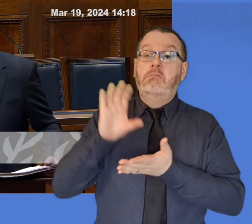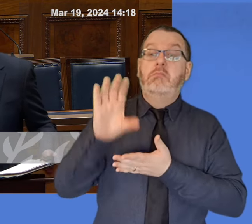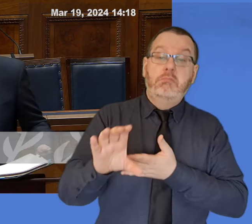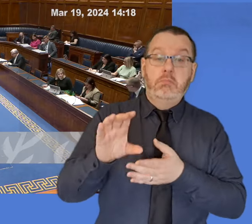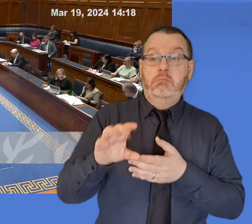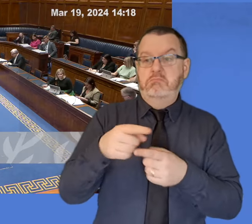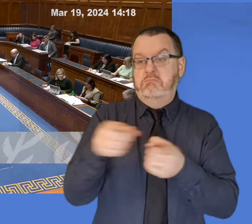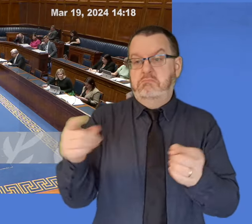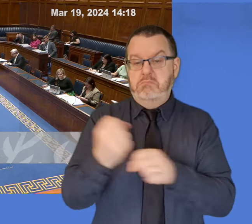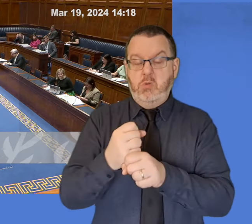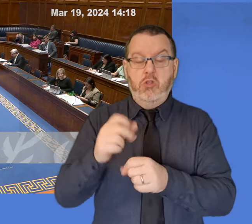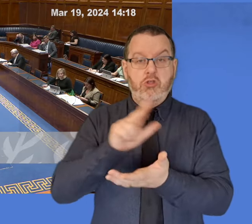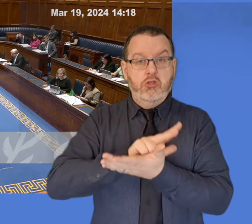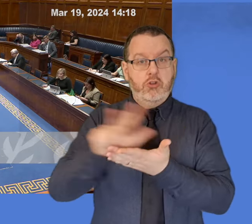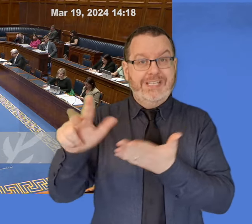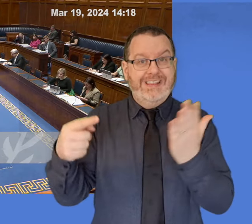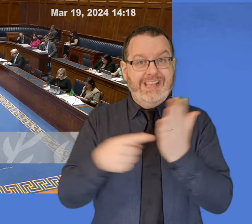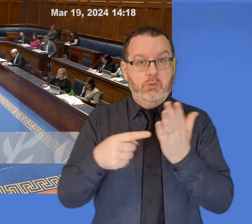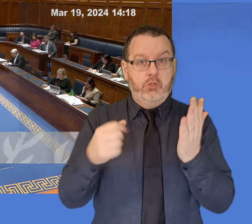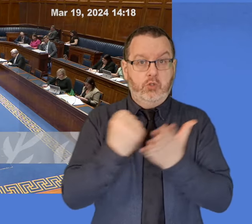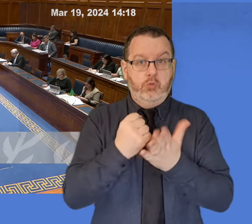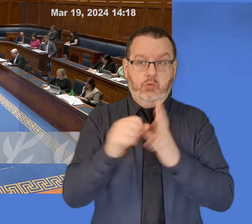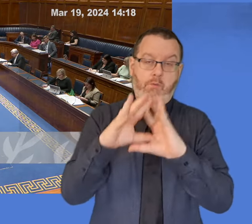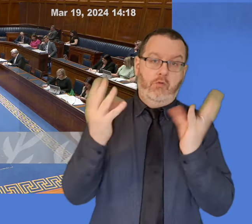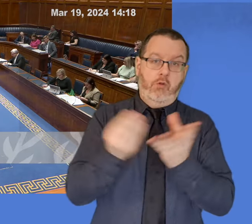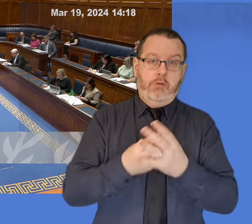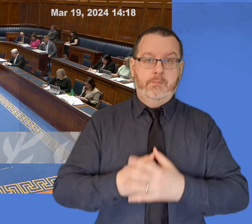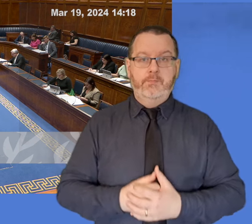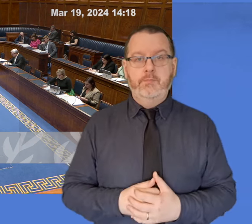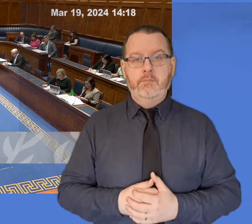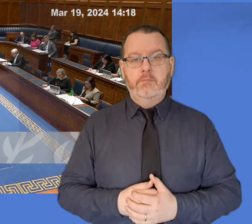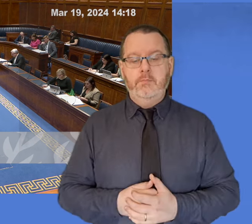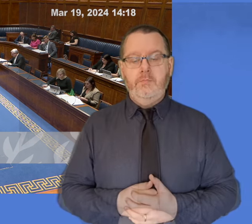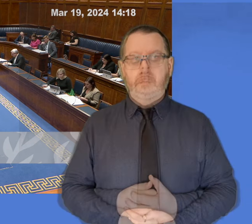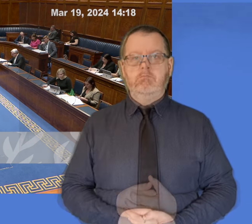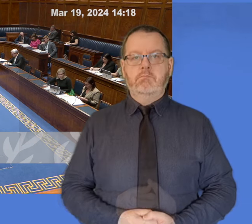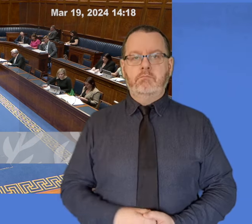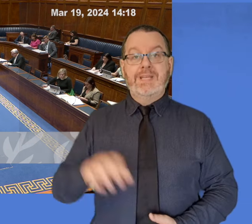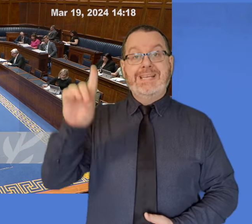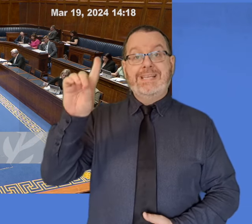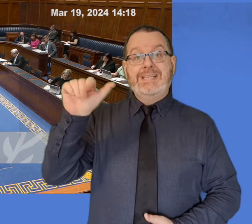students. David Briggs. Mr. Speaker, question 8. Minister.